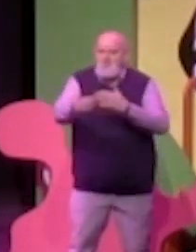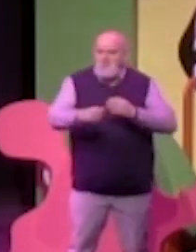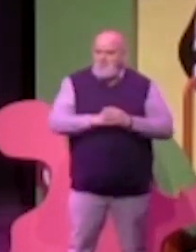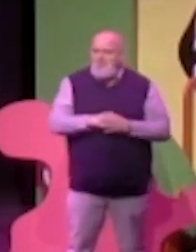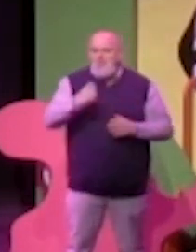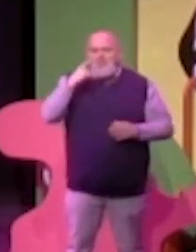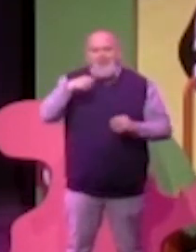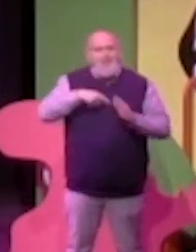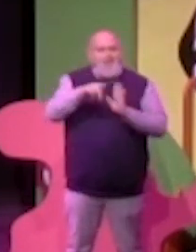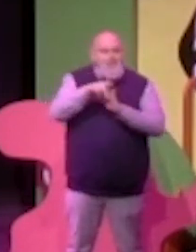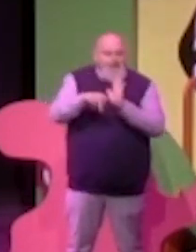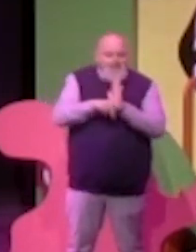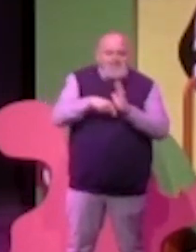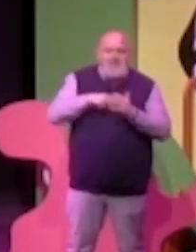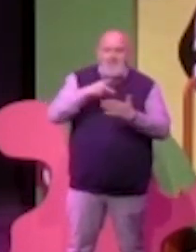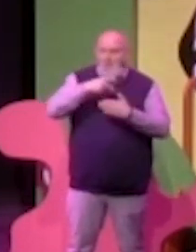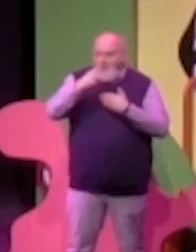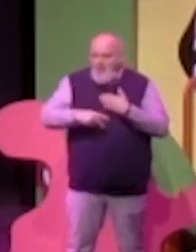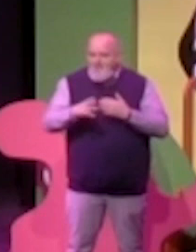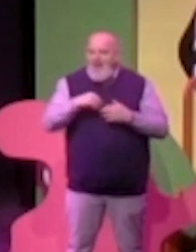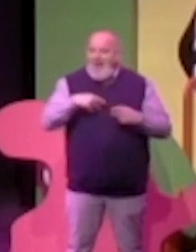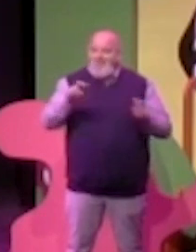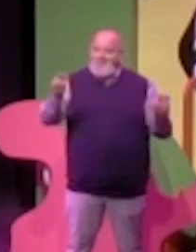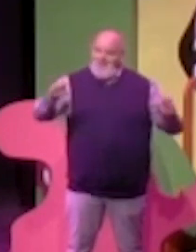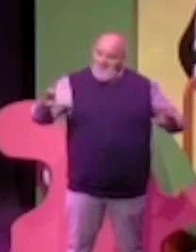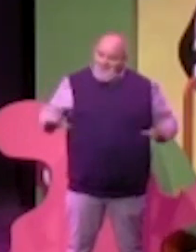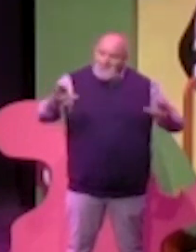policy, program, and practice.